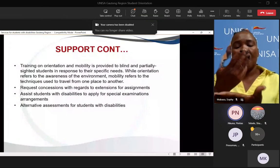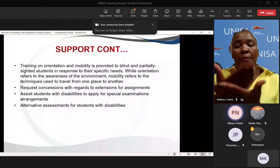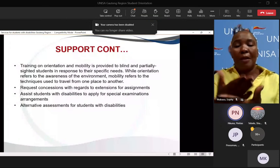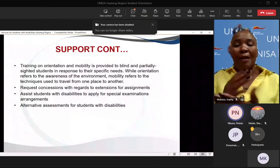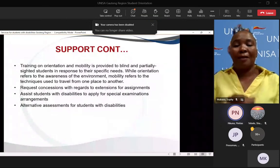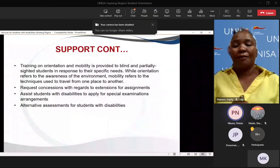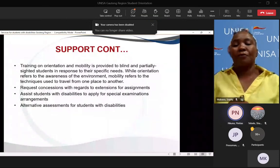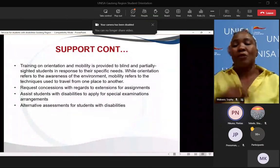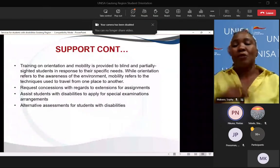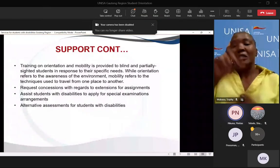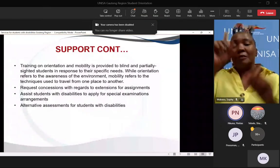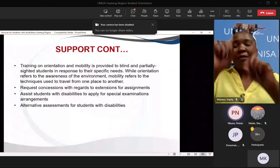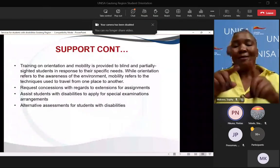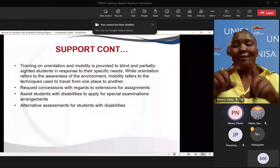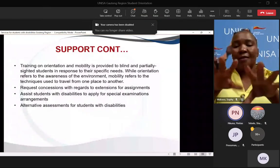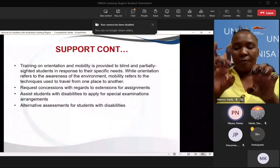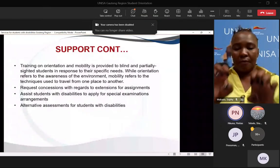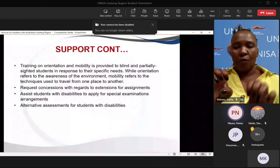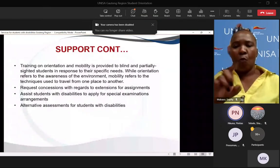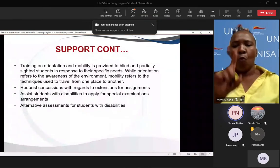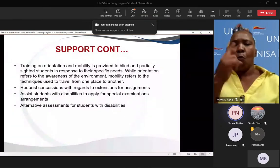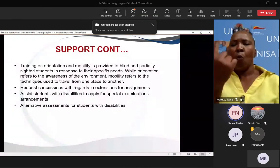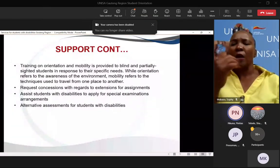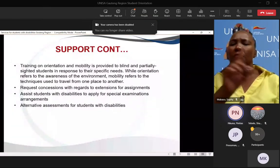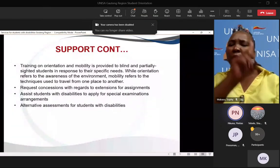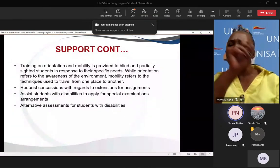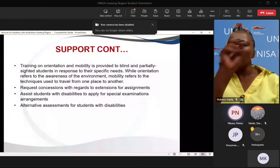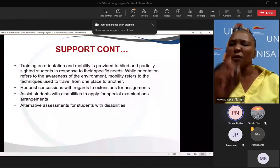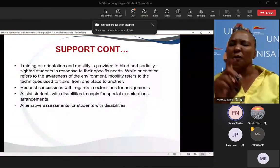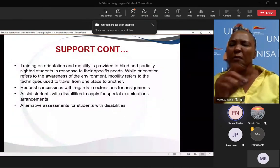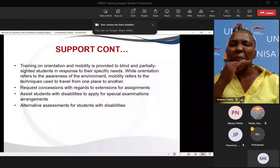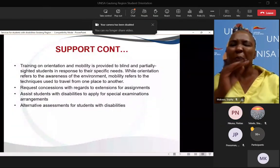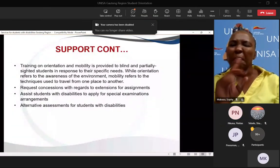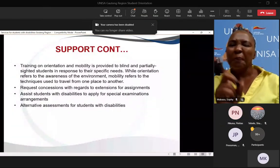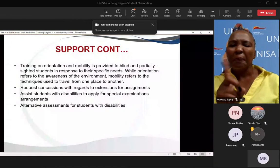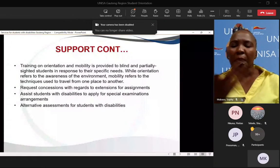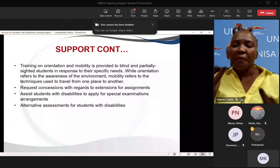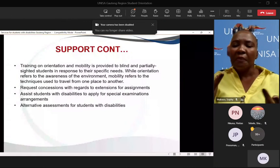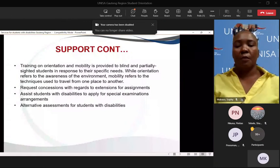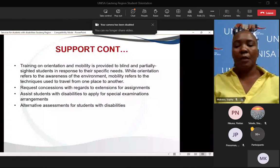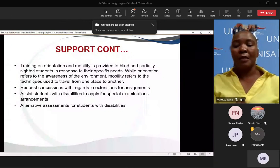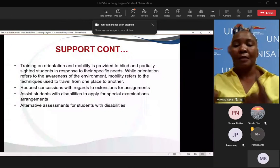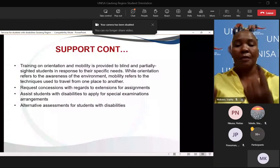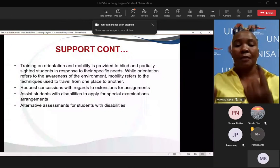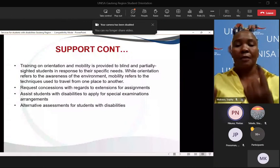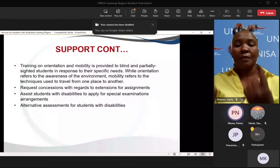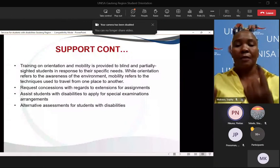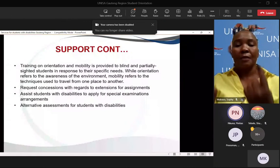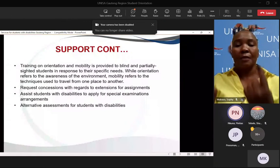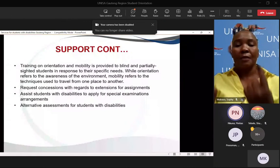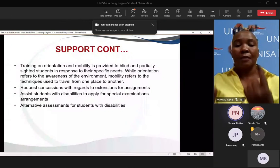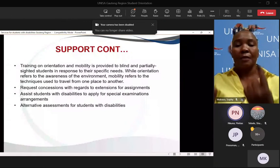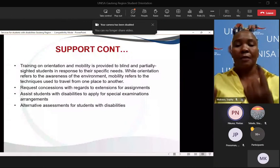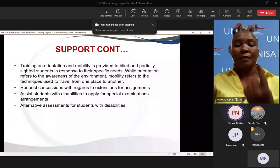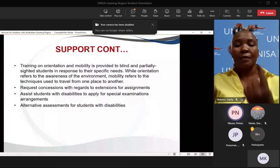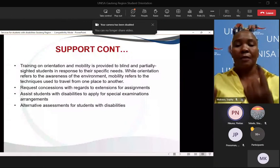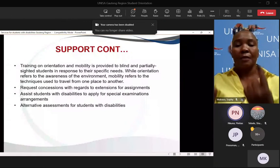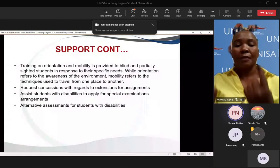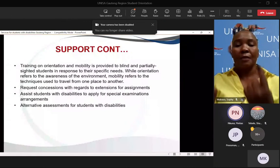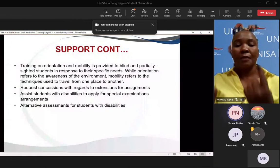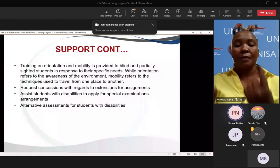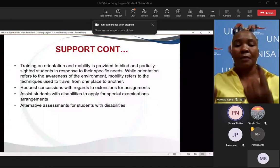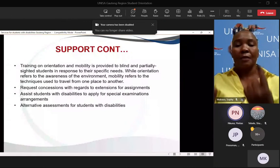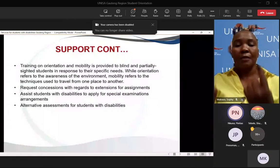applying for special examination Arrangements one may ask what is this special insemination Arrangements time to time we finally students it disabilities